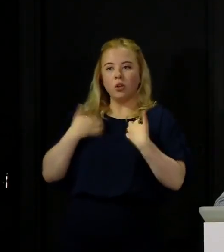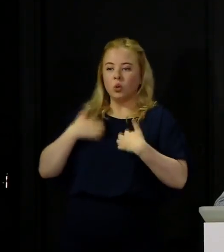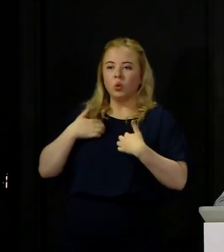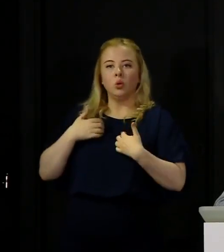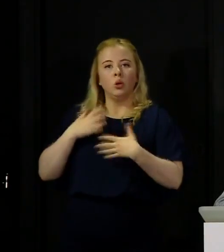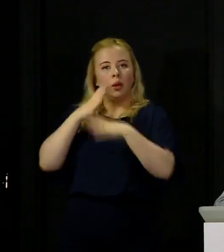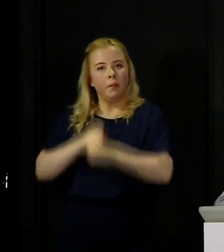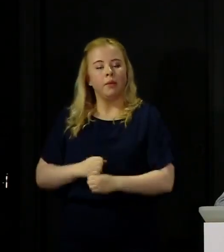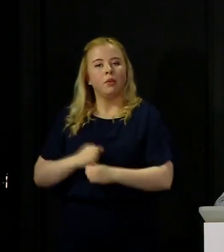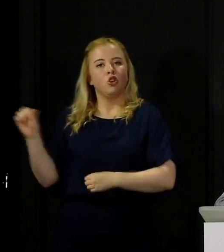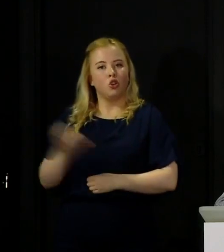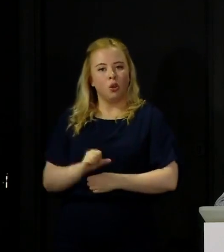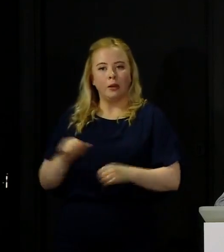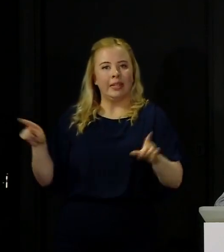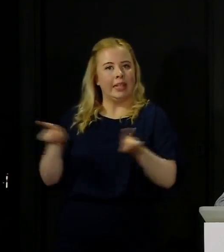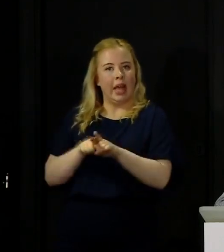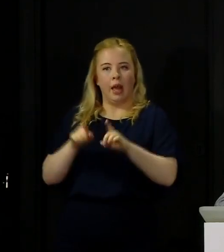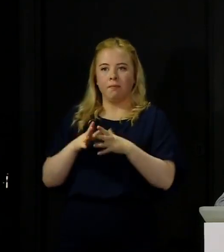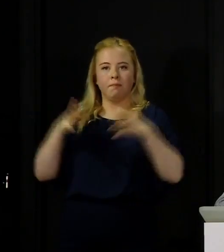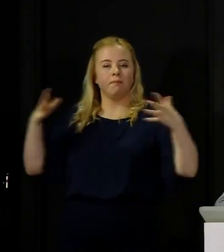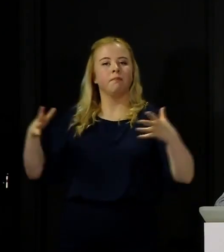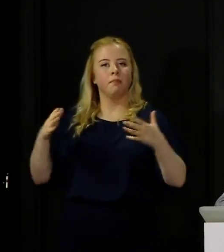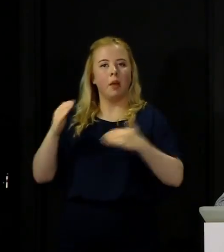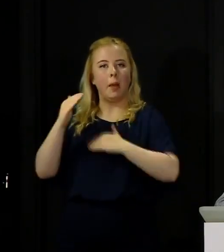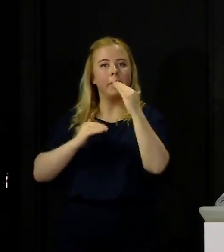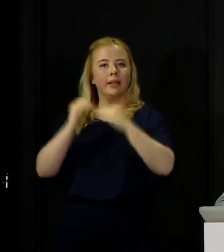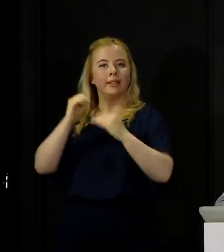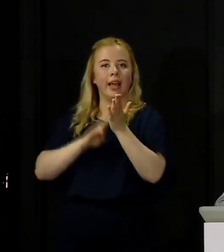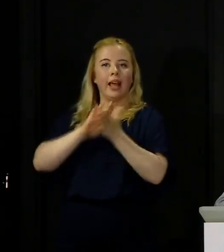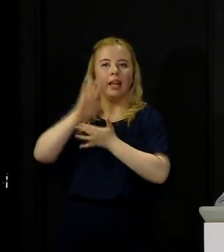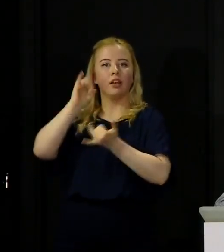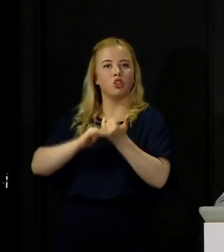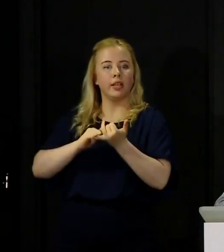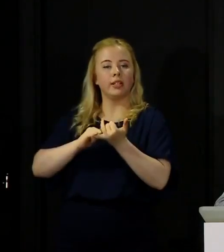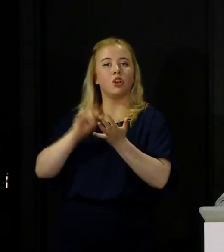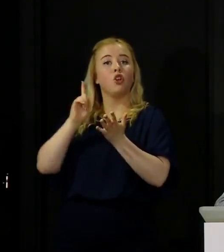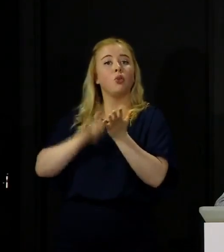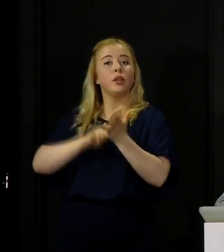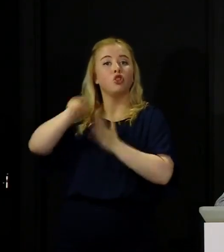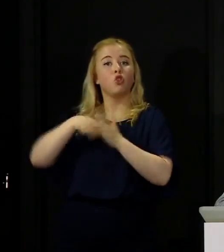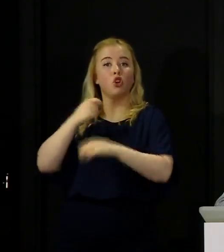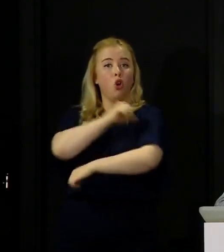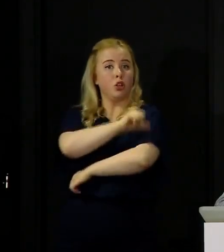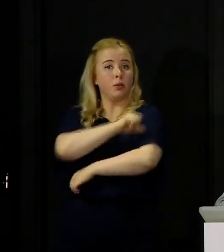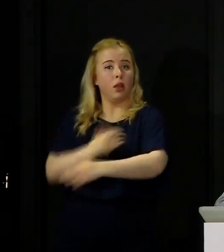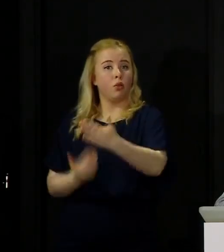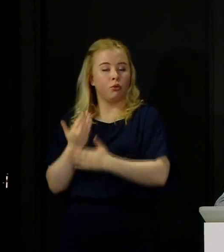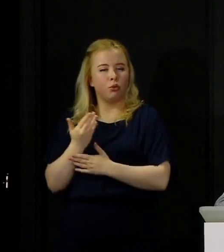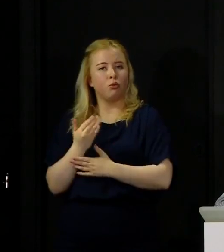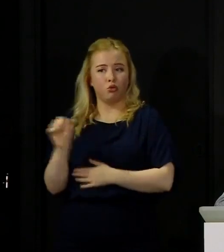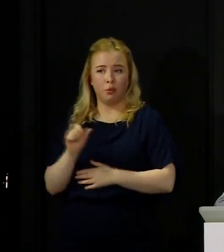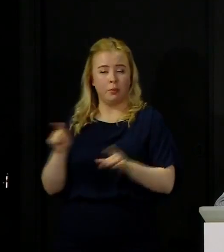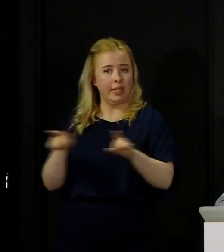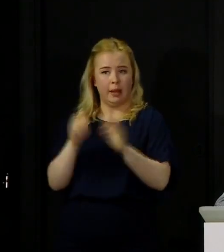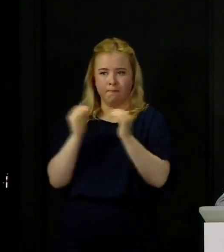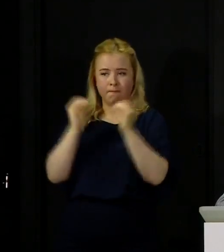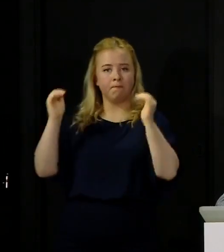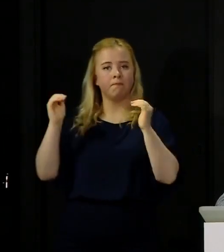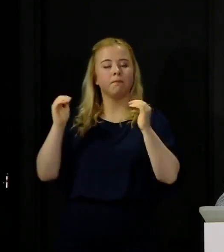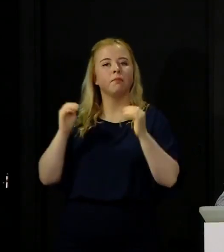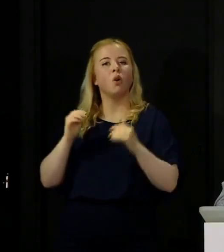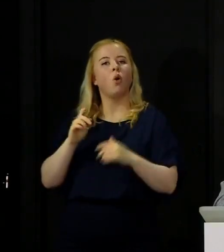put into this should be on the same scale as the building of the NHS Louisa Jordan. What extra support is